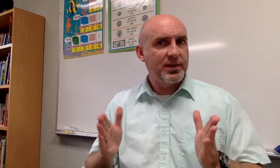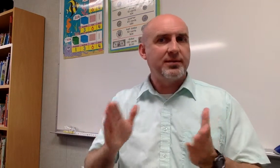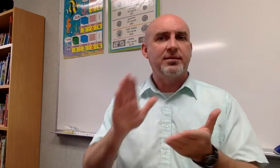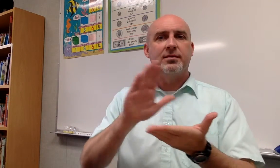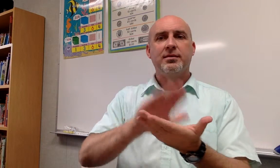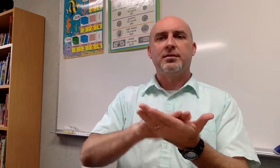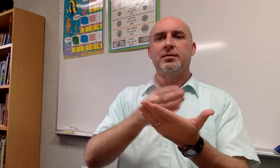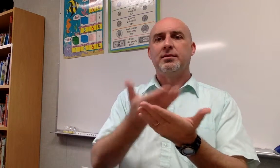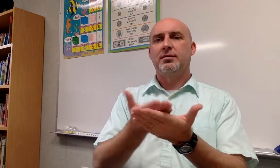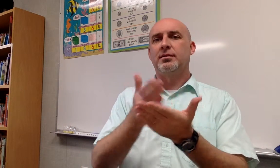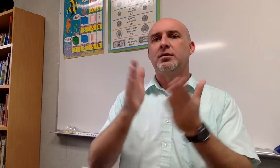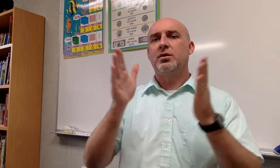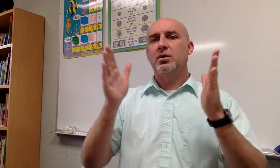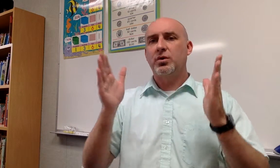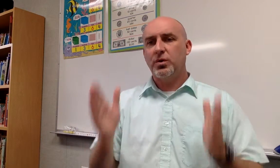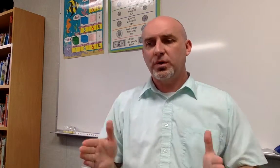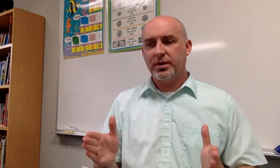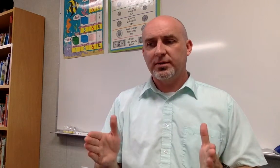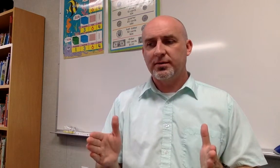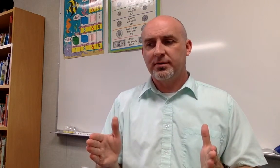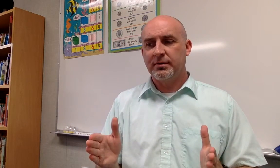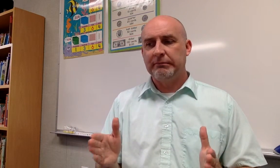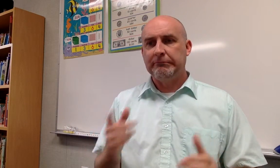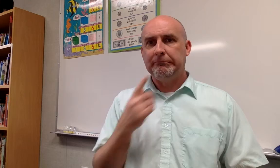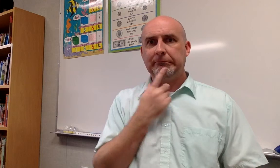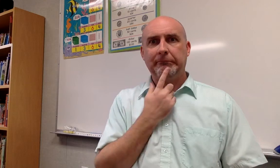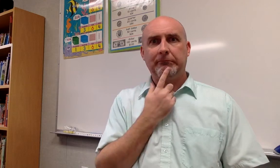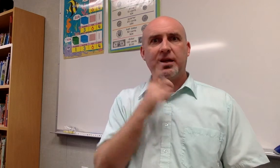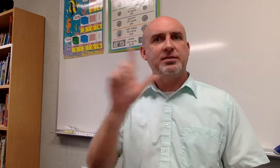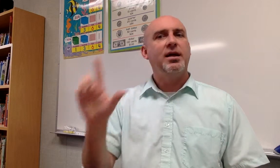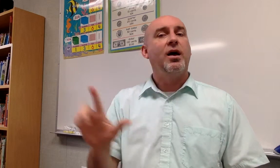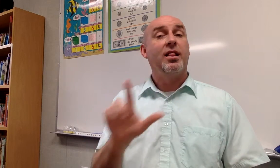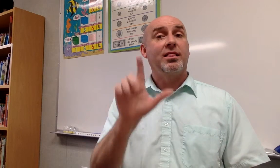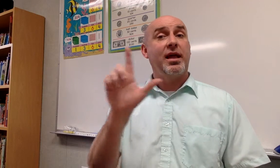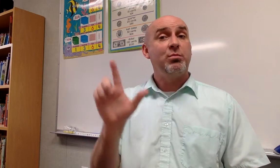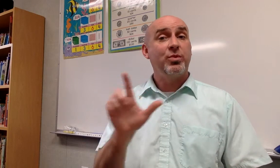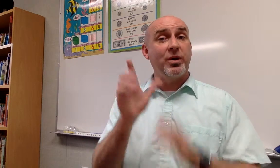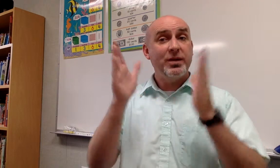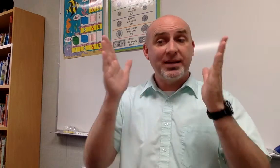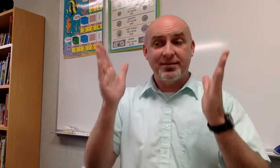student, cook. What else? Librarian,